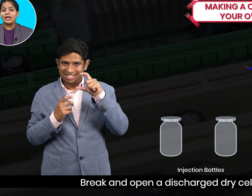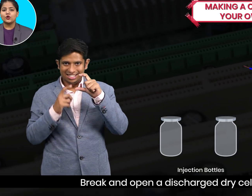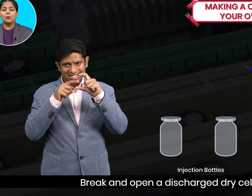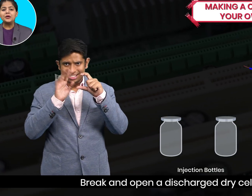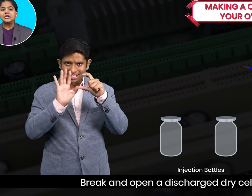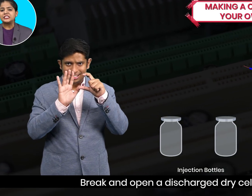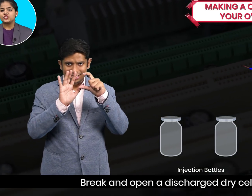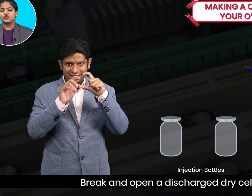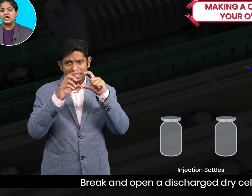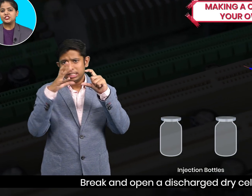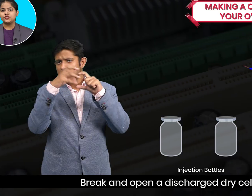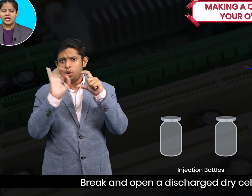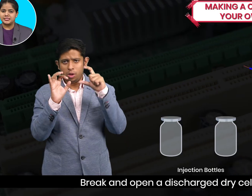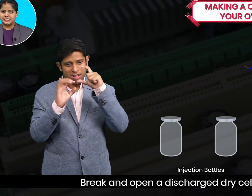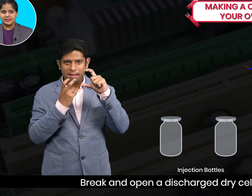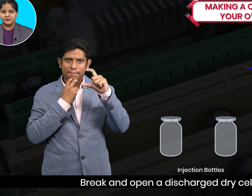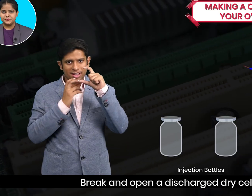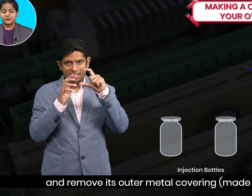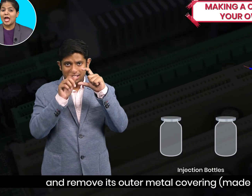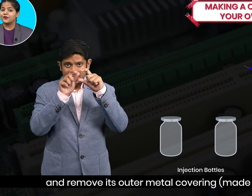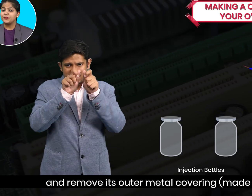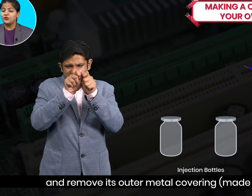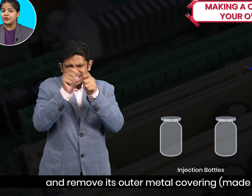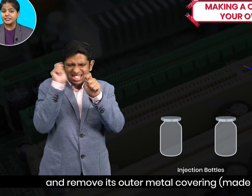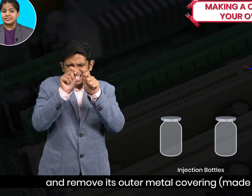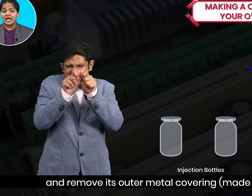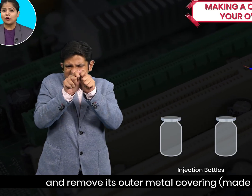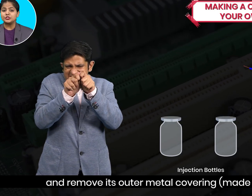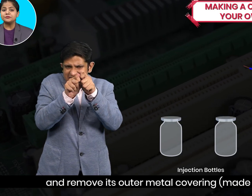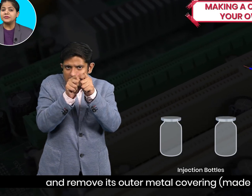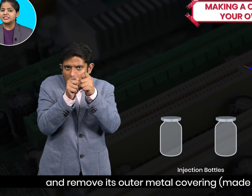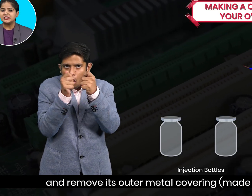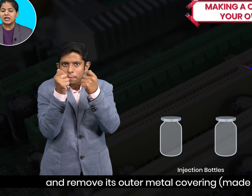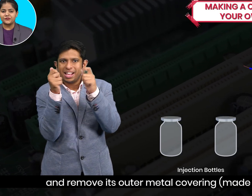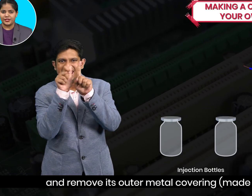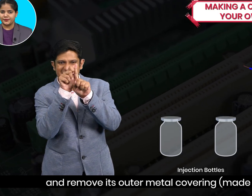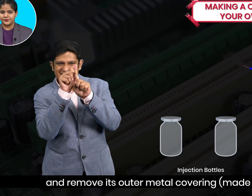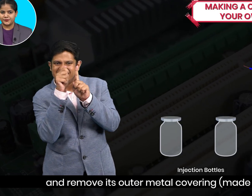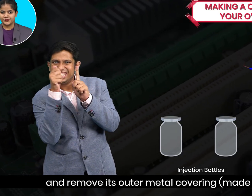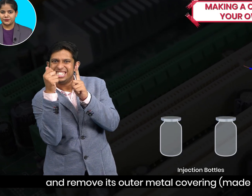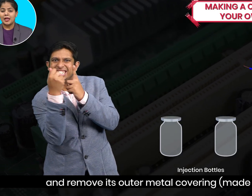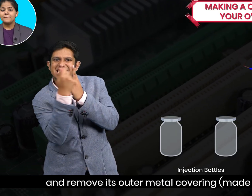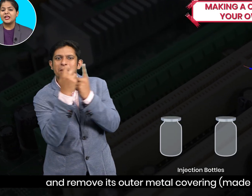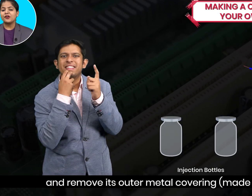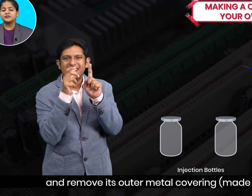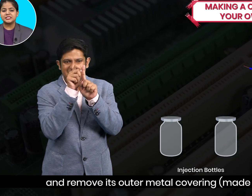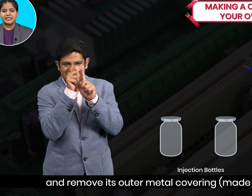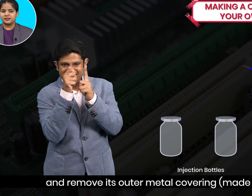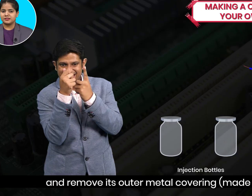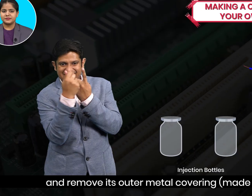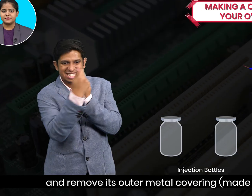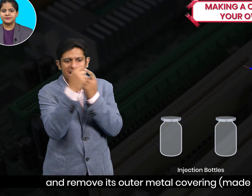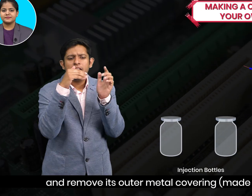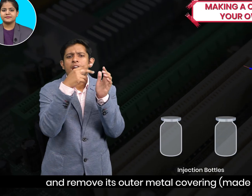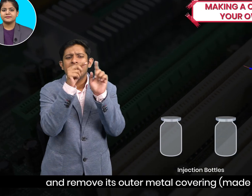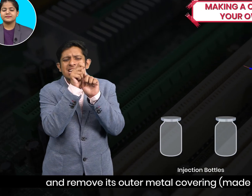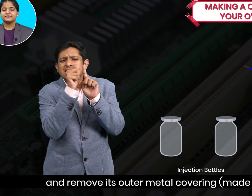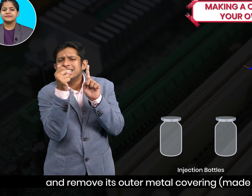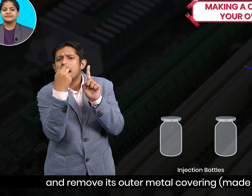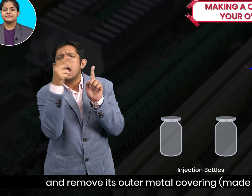Break and open a discharged dry cell and remove its outer metal covering made of zinc.